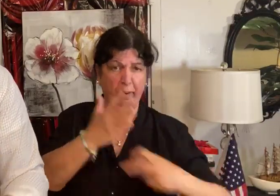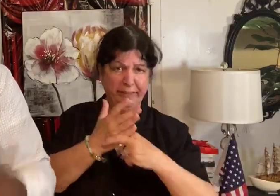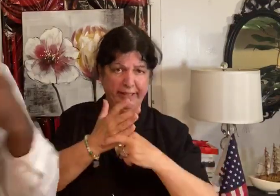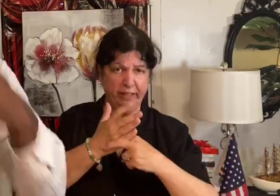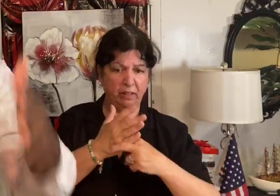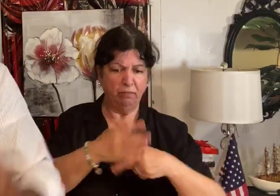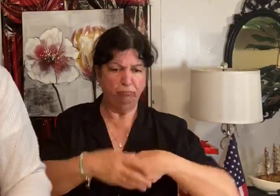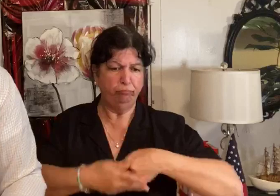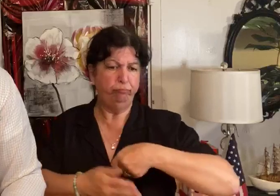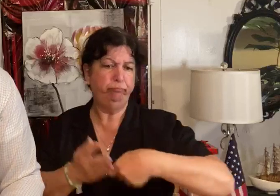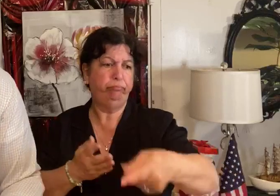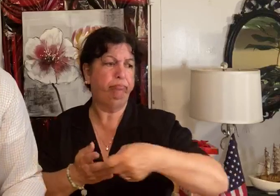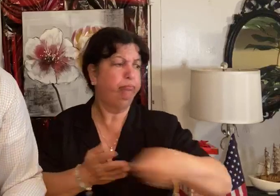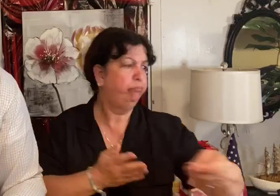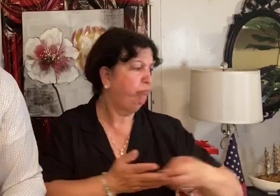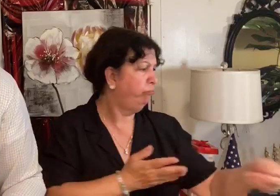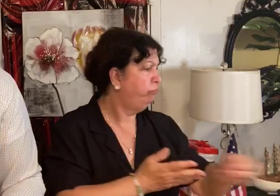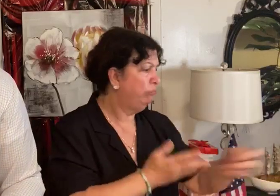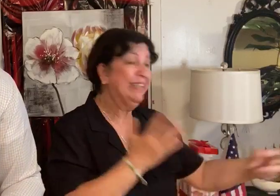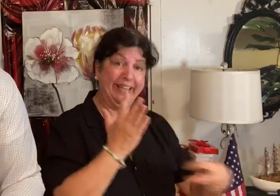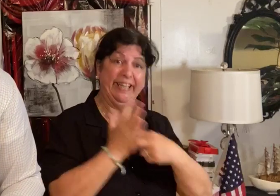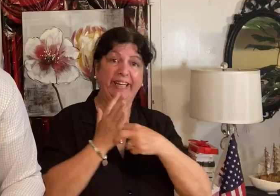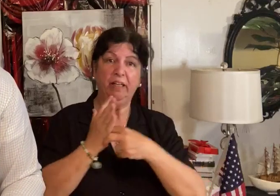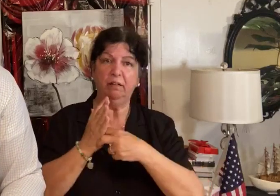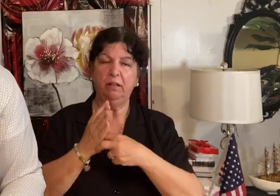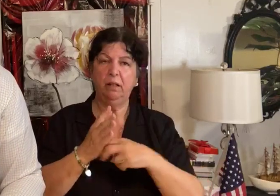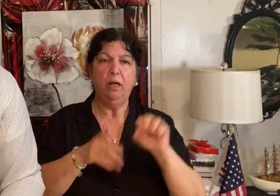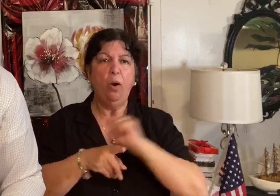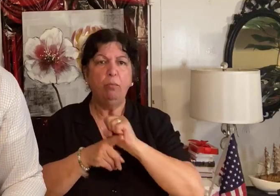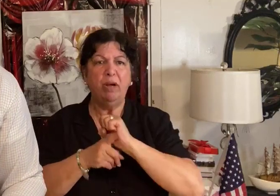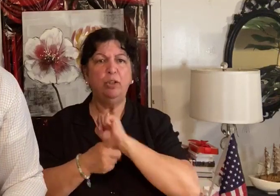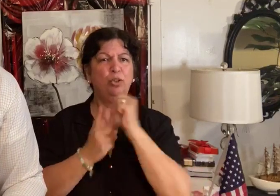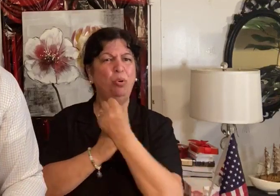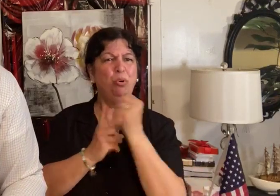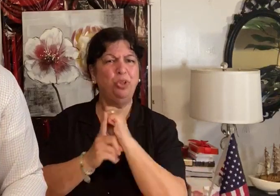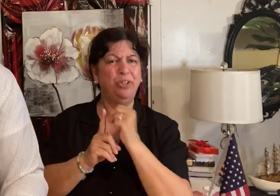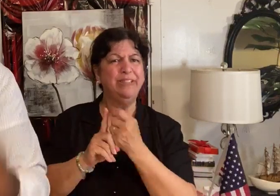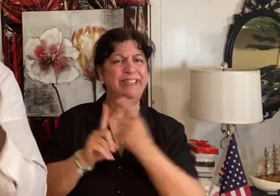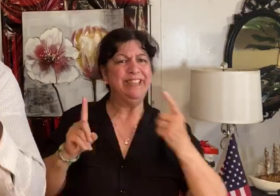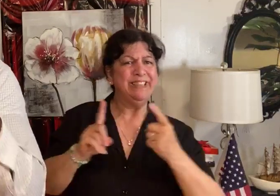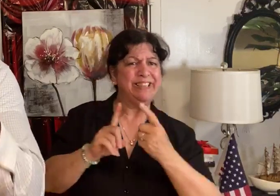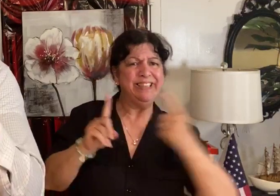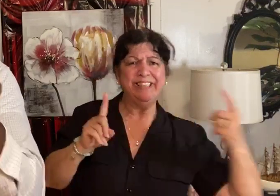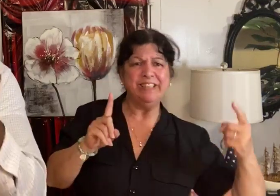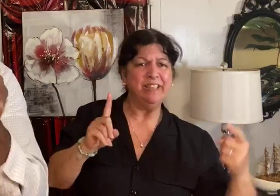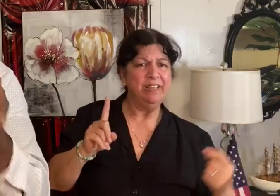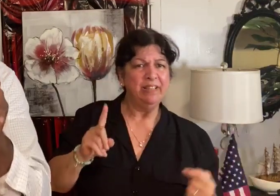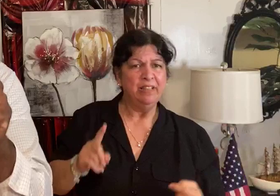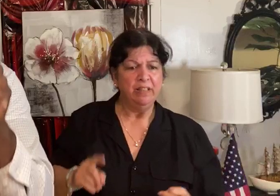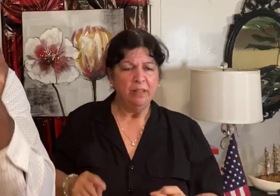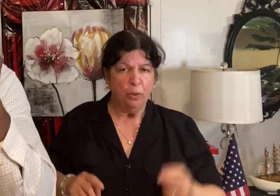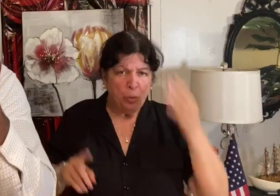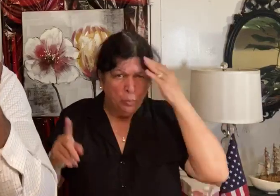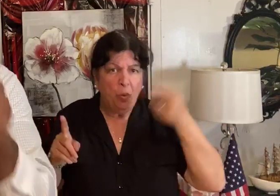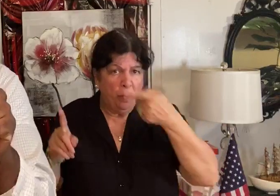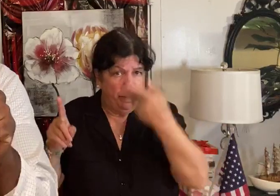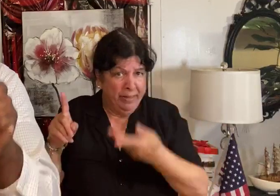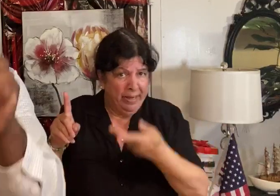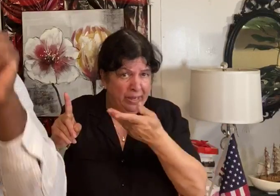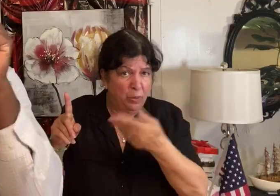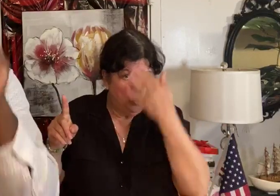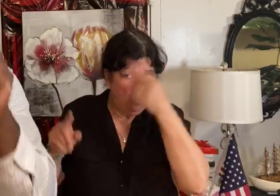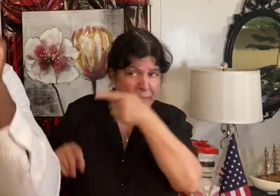citations as they practiced their social distancing. Listen to me. Anyone who knows me is going to